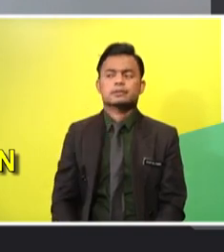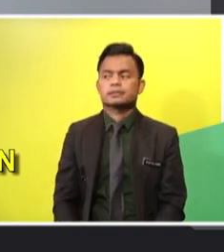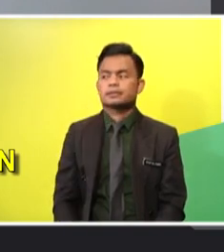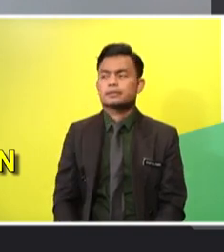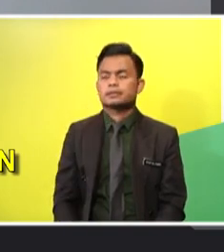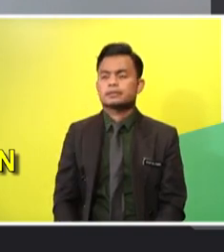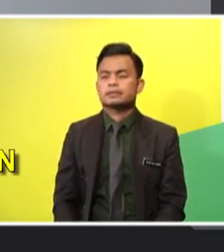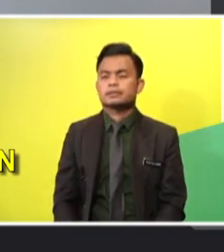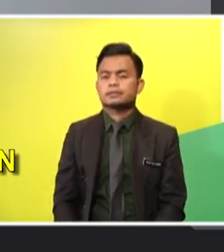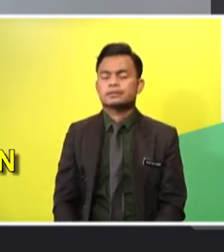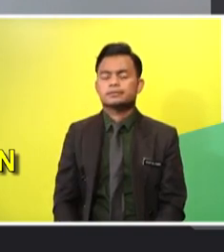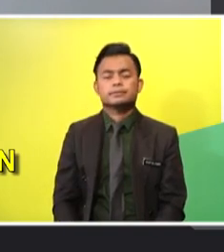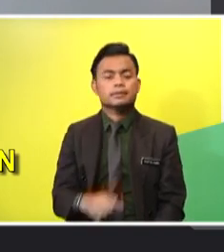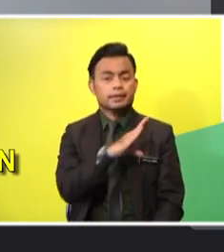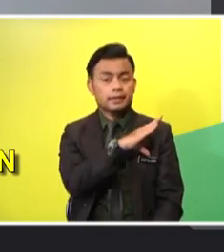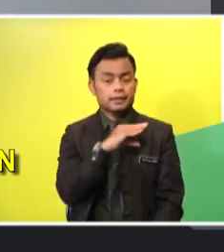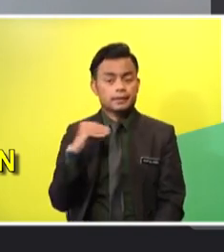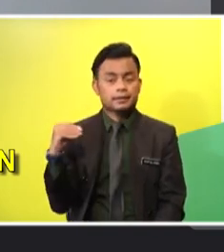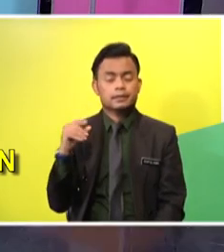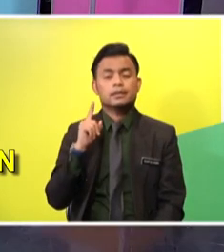two sister, I think. And